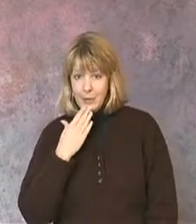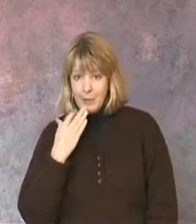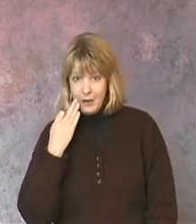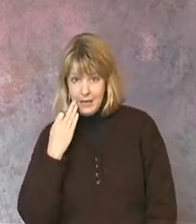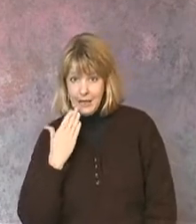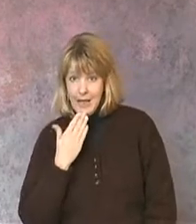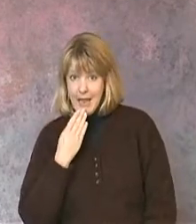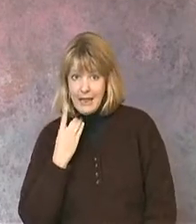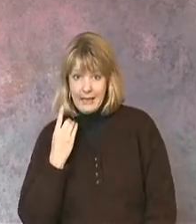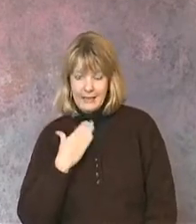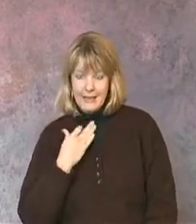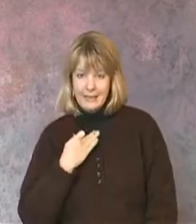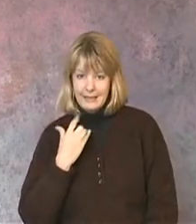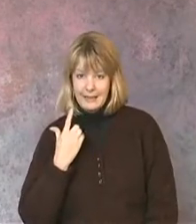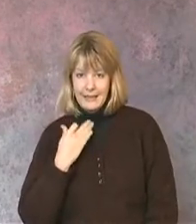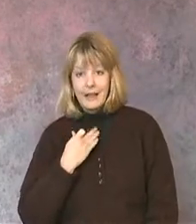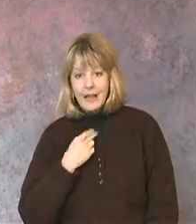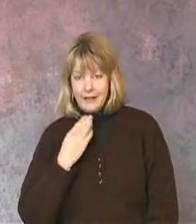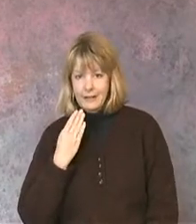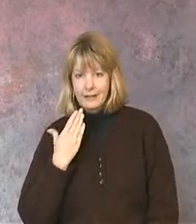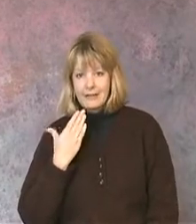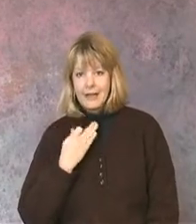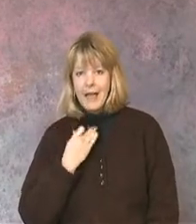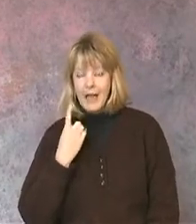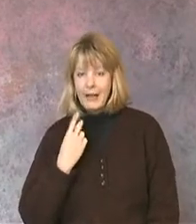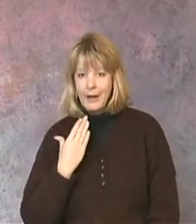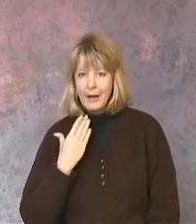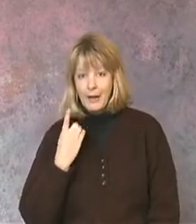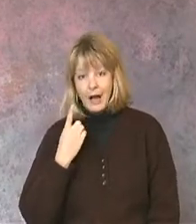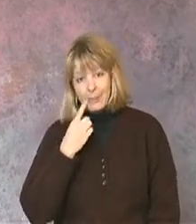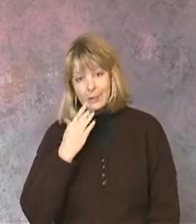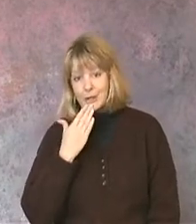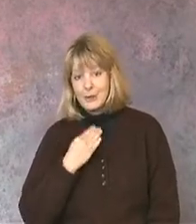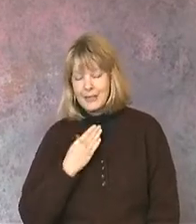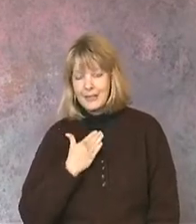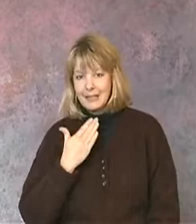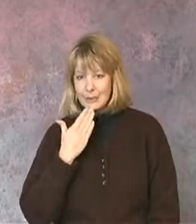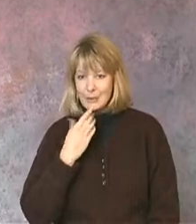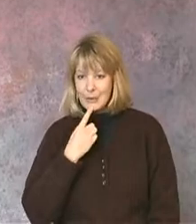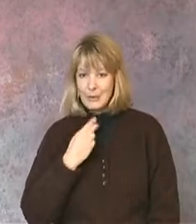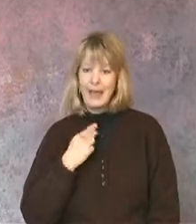January, and I still haven't had the opportunity to do that.